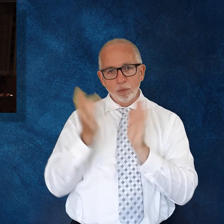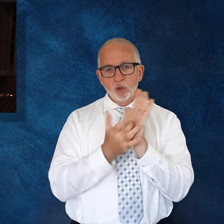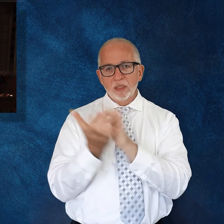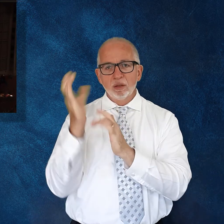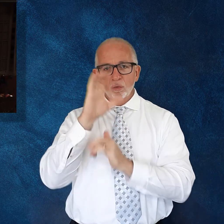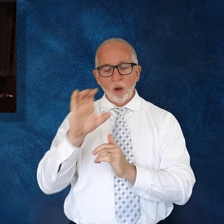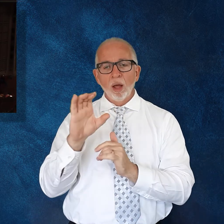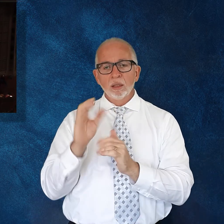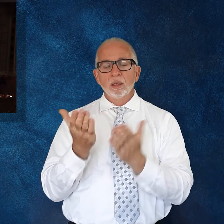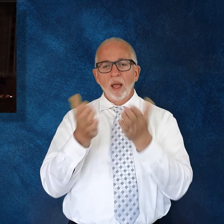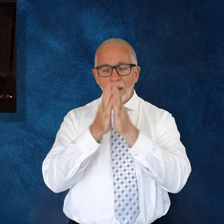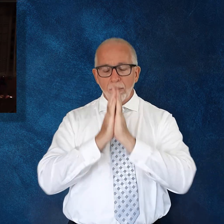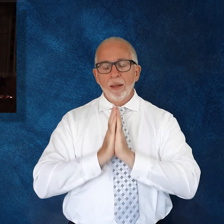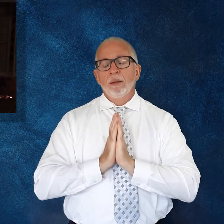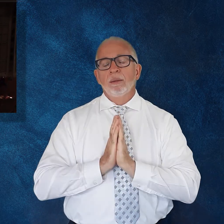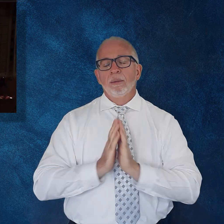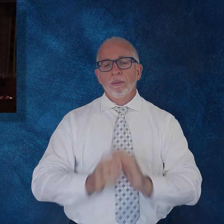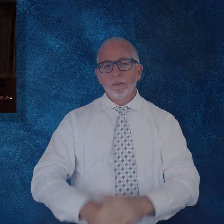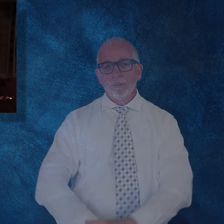Thank you, God.